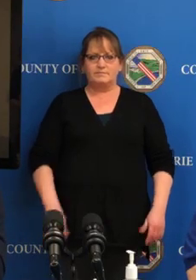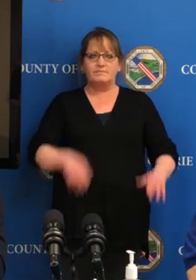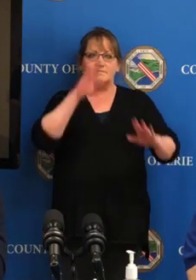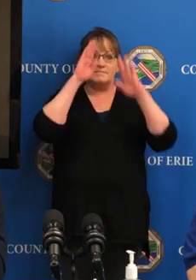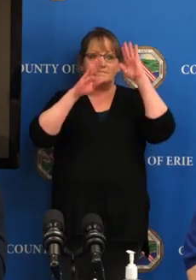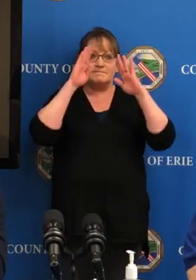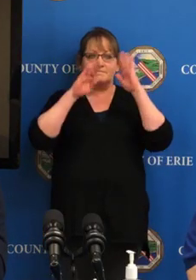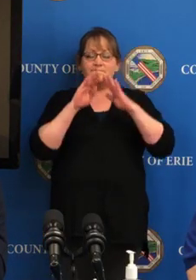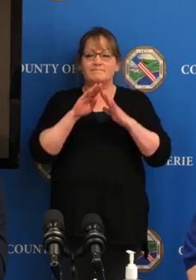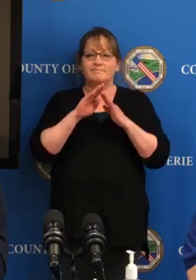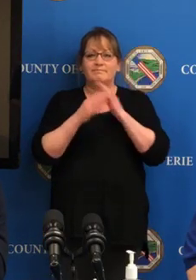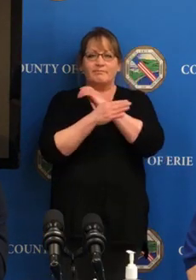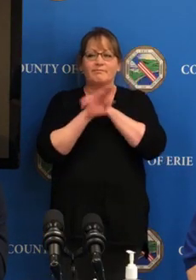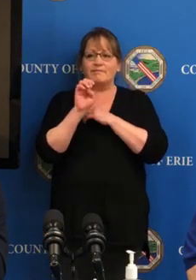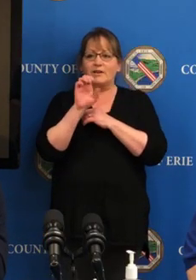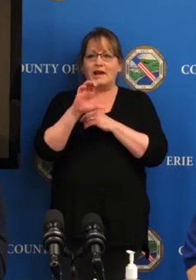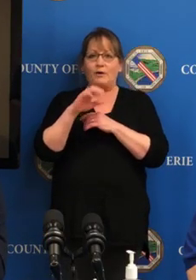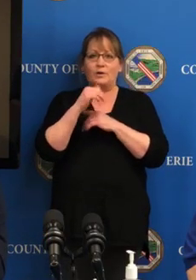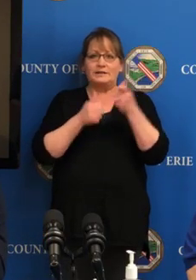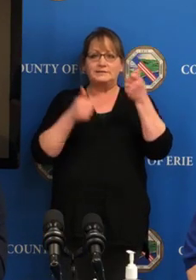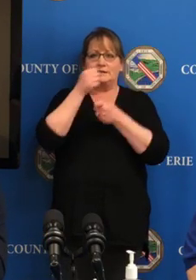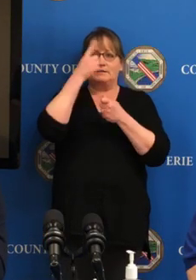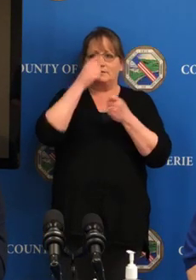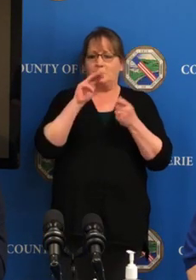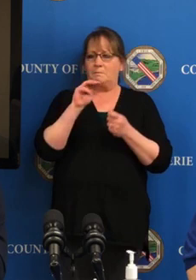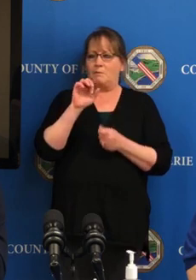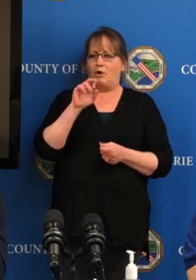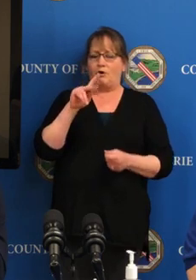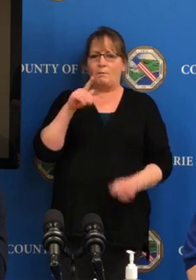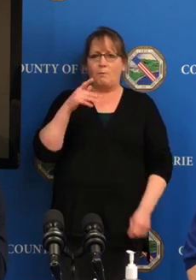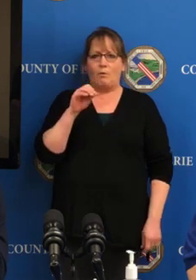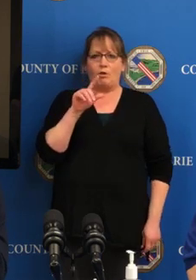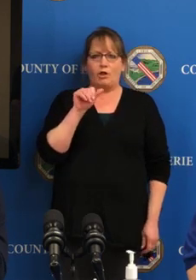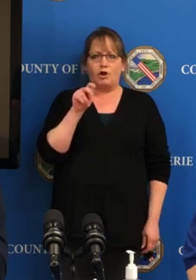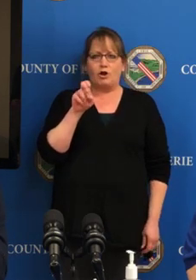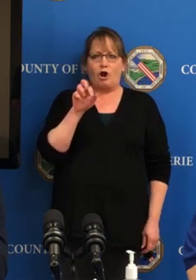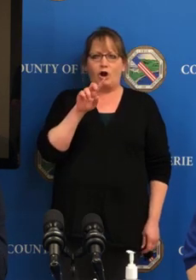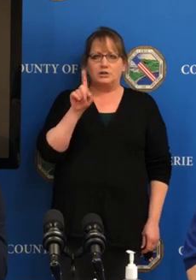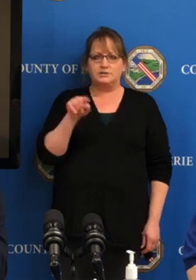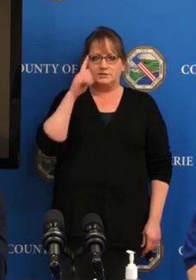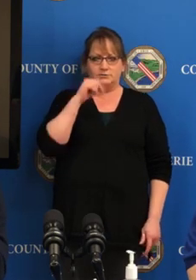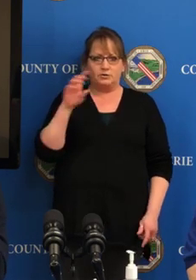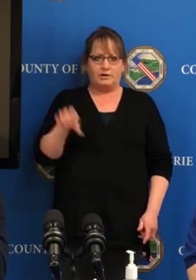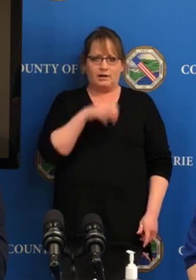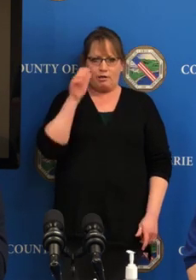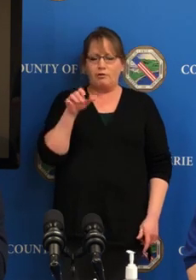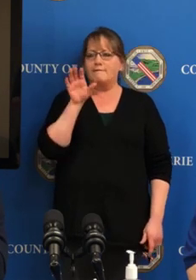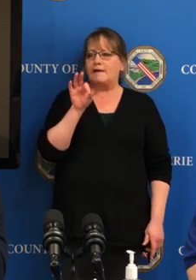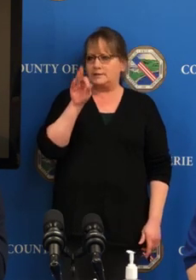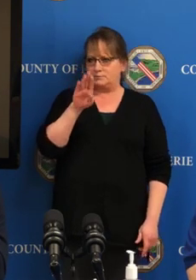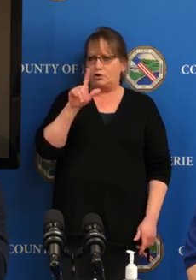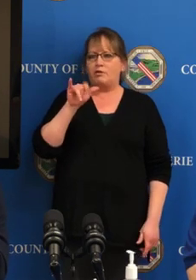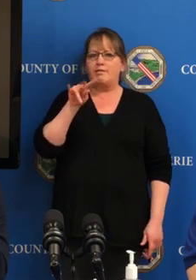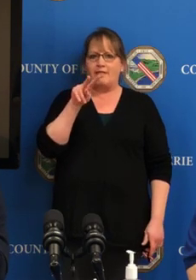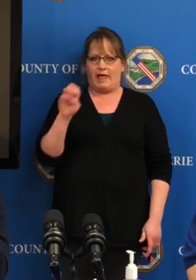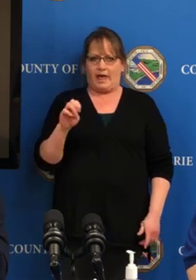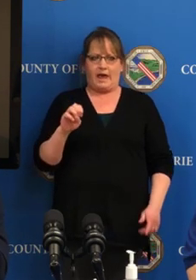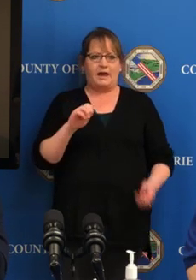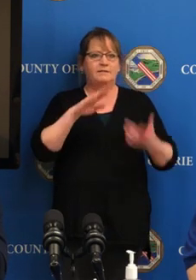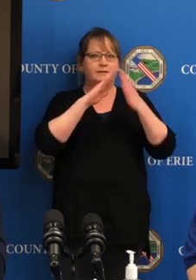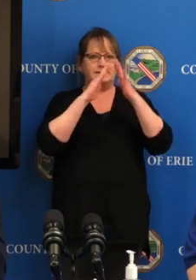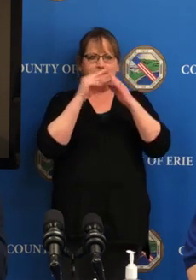Hi, it's Erie County Executive Mark Poloncarz here for another Facebook Live Town Hall meeting with people in our